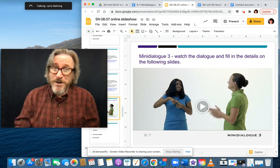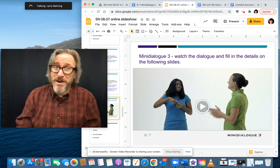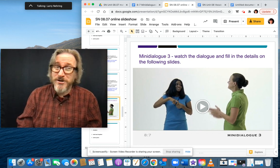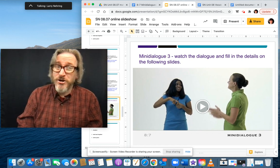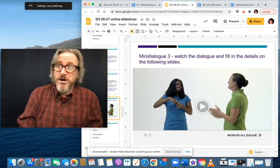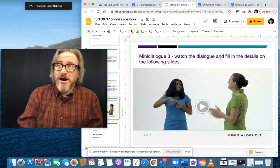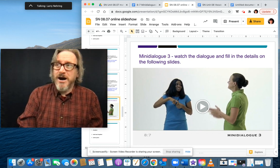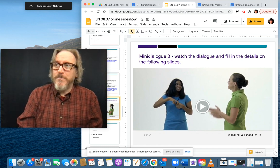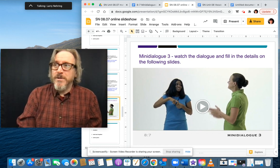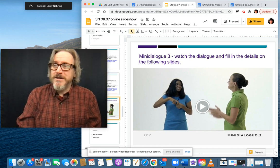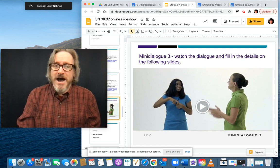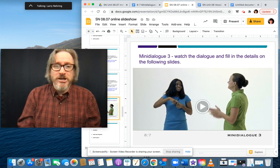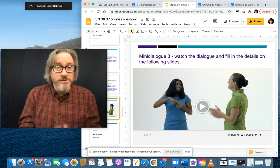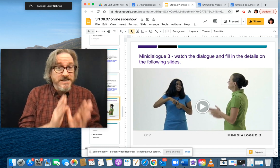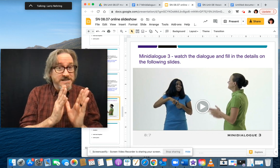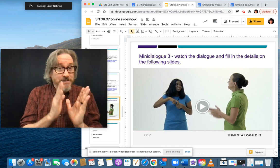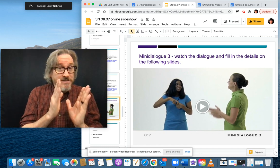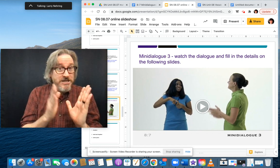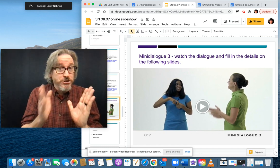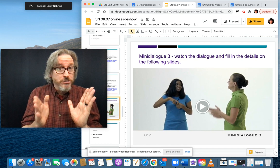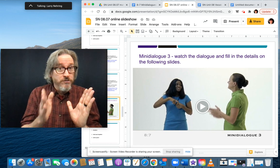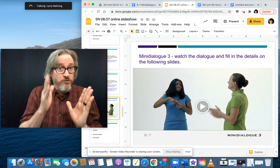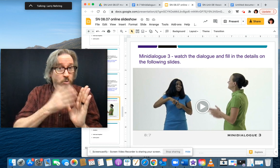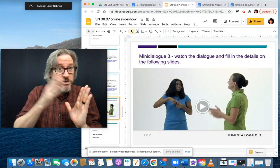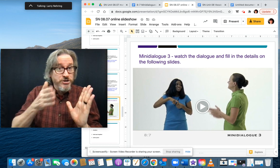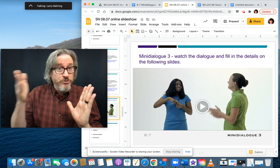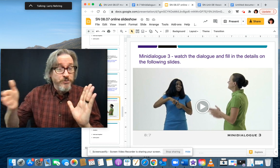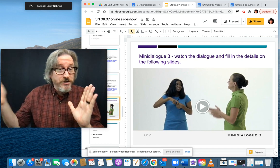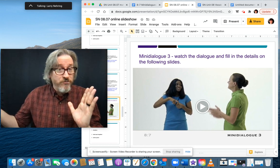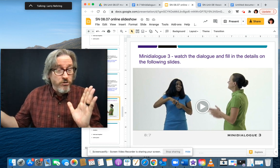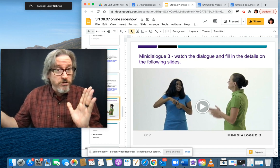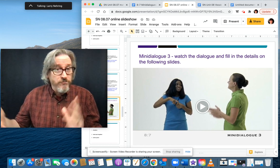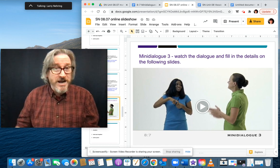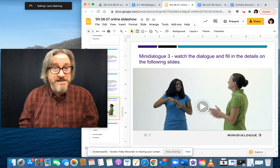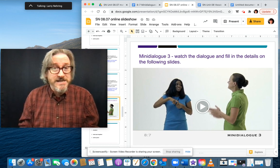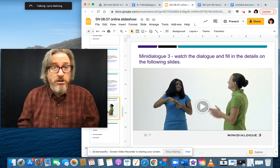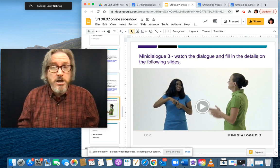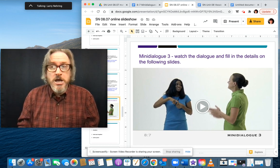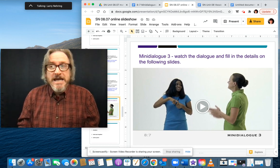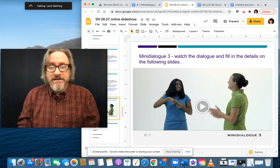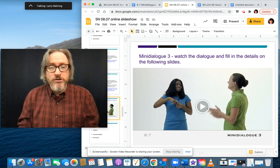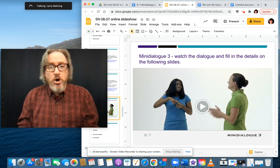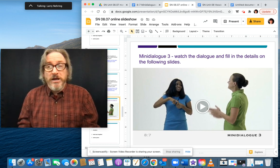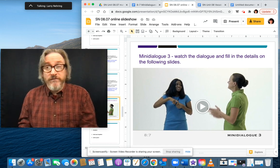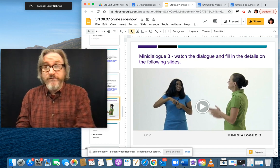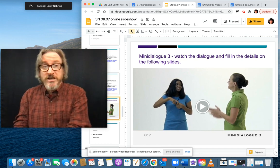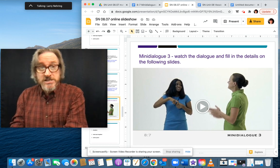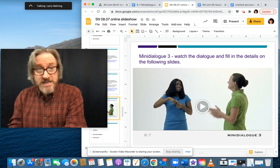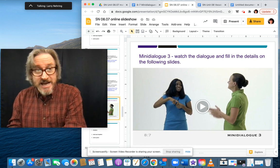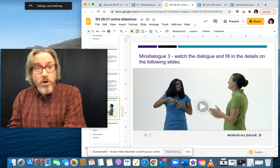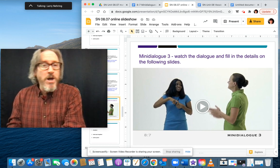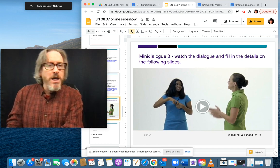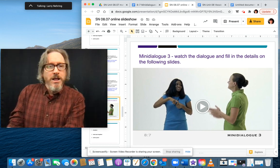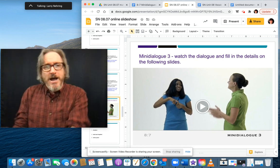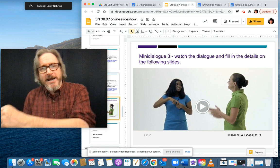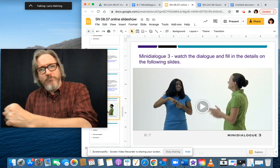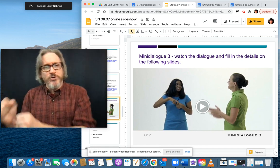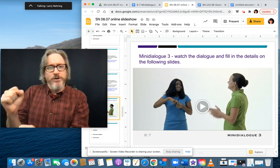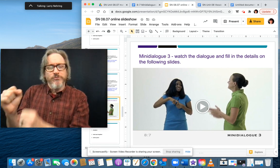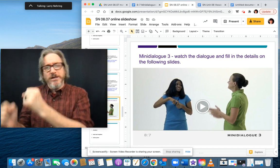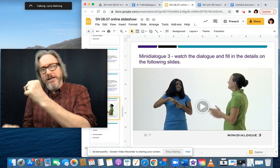why I recommend not using the same teacher for 1, 2, 3, and 4 for ASL, even though it feels like,